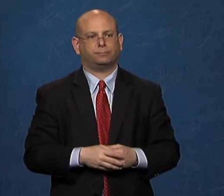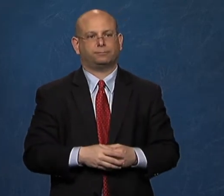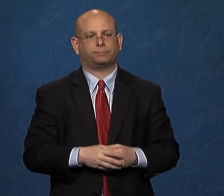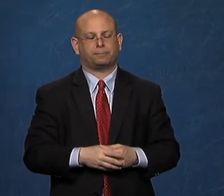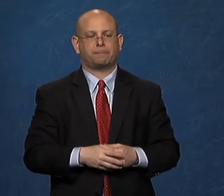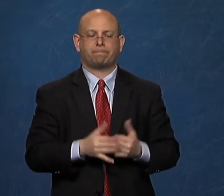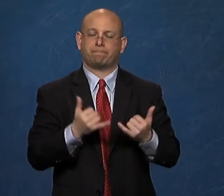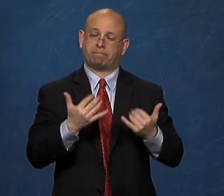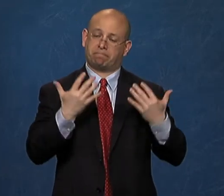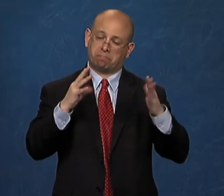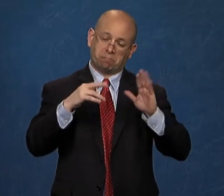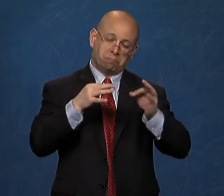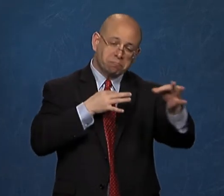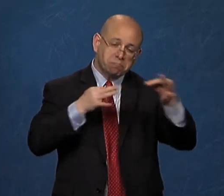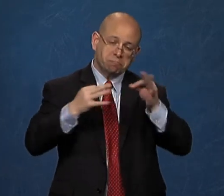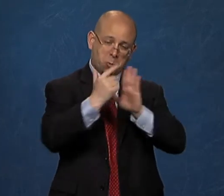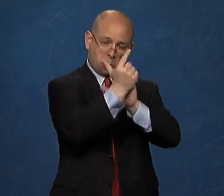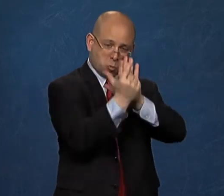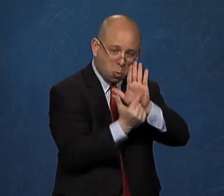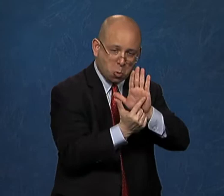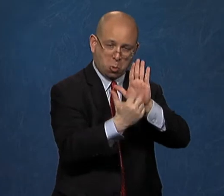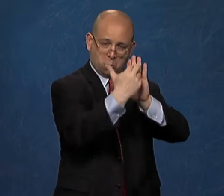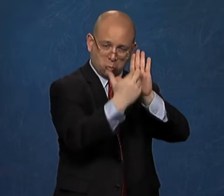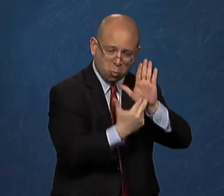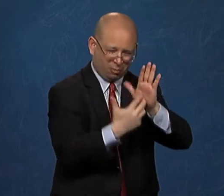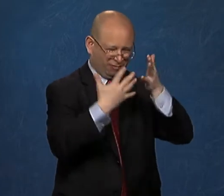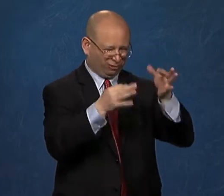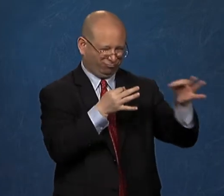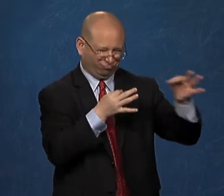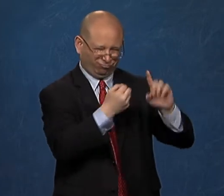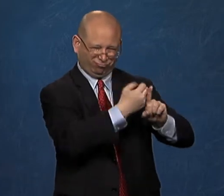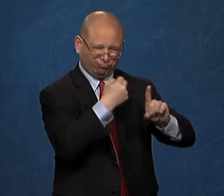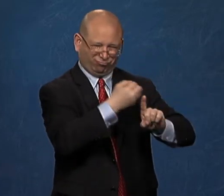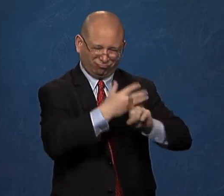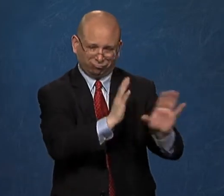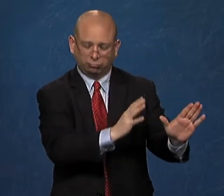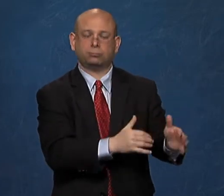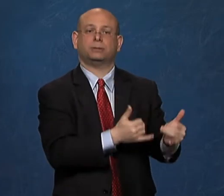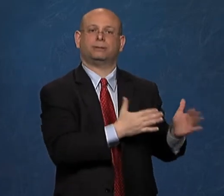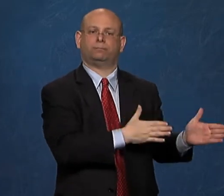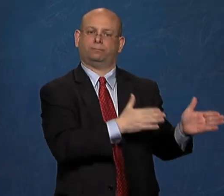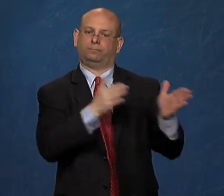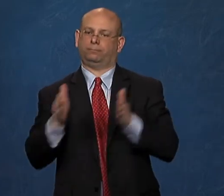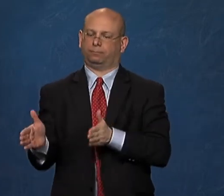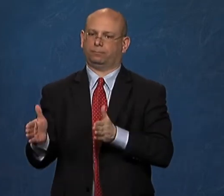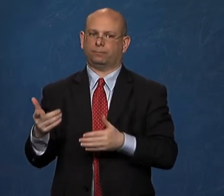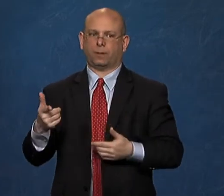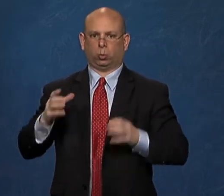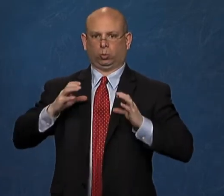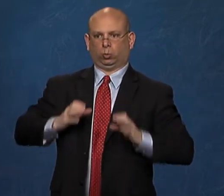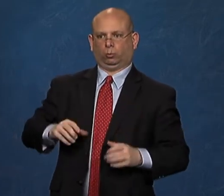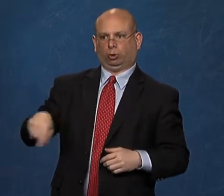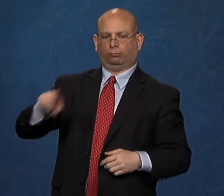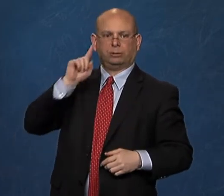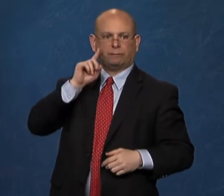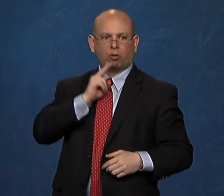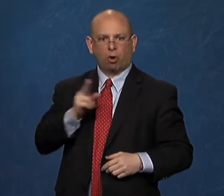Let's take a look at the next slide. So I've spoken a lot about the laws and regulations and how VRI services should be most